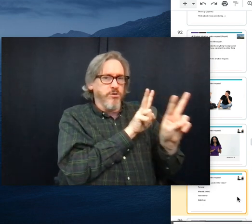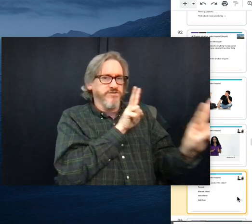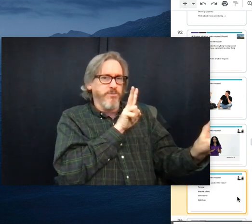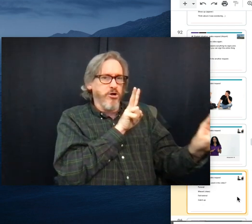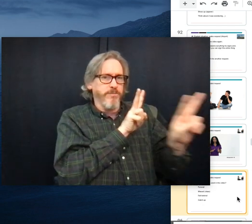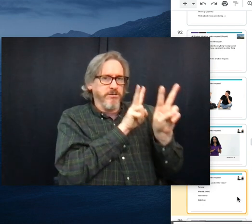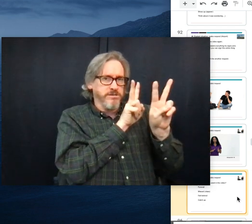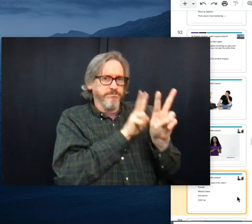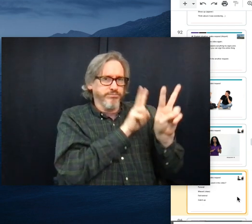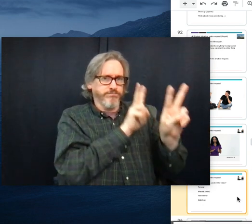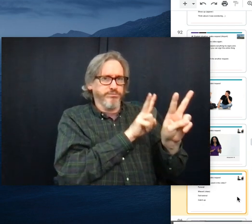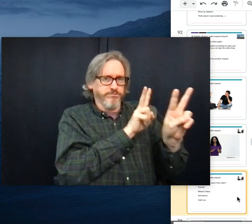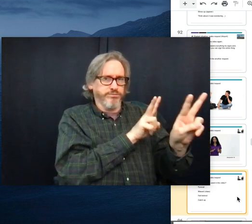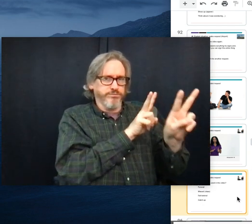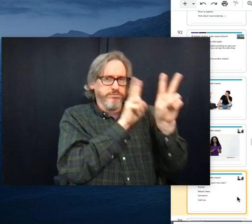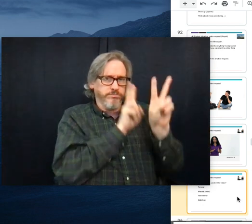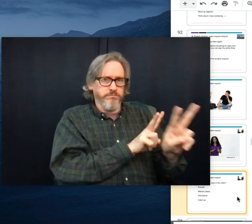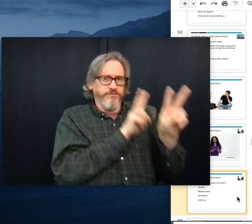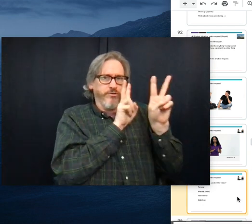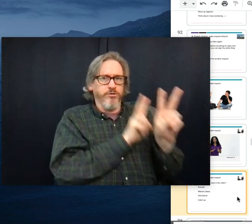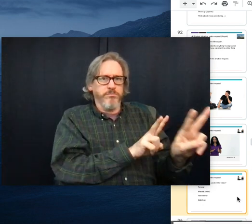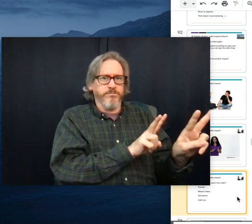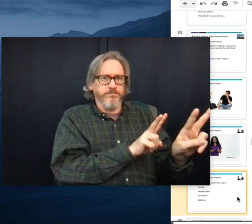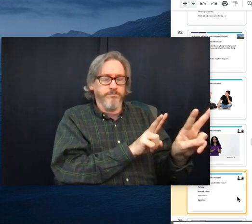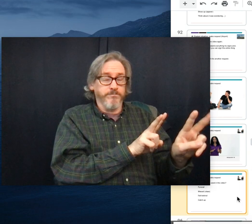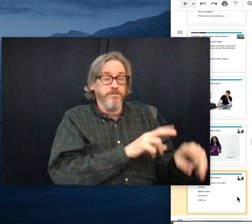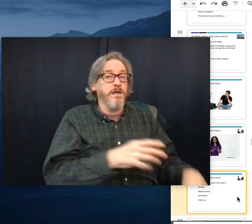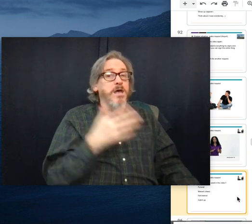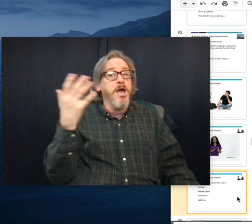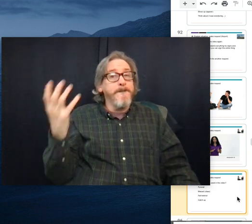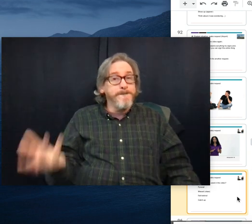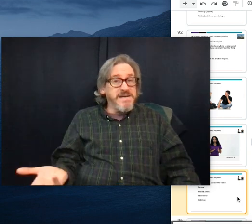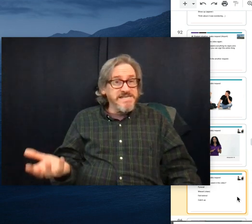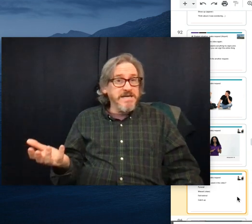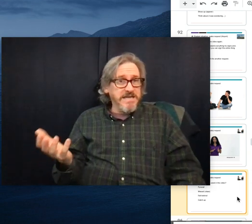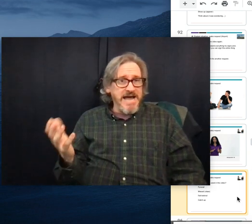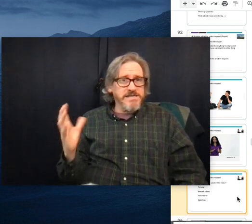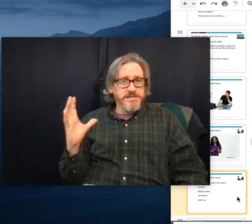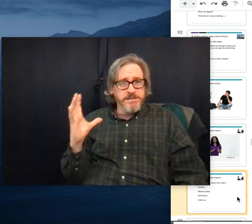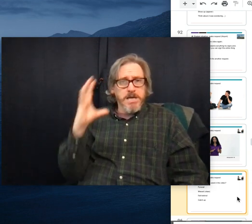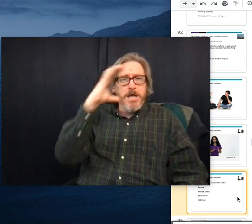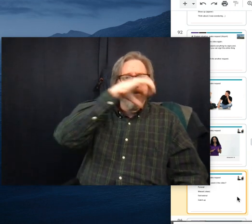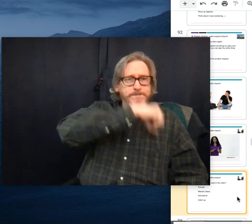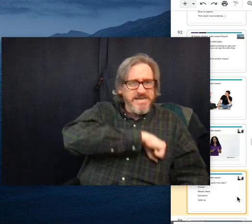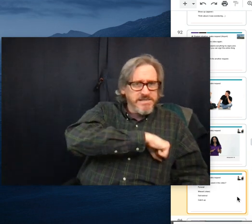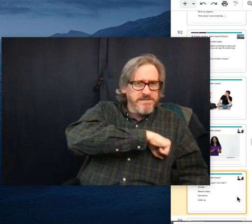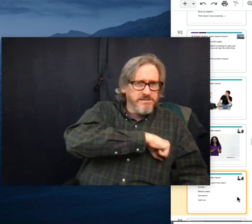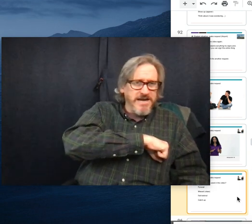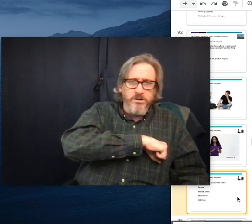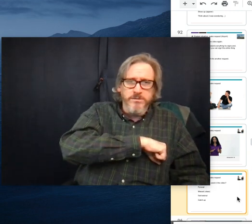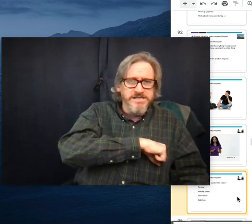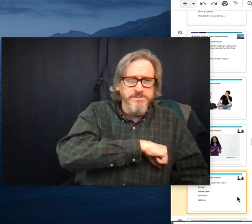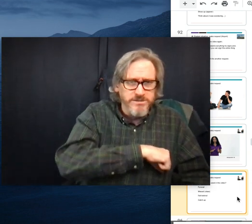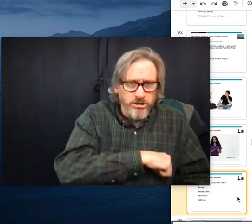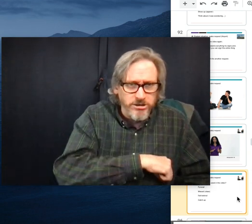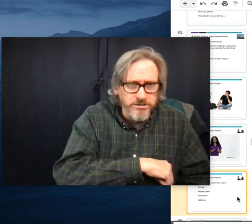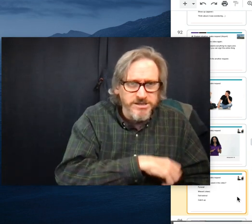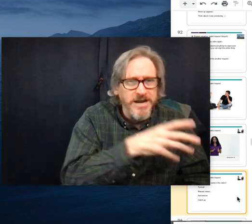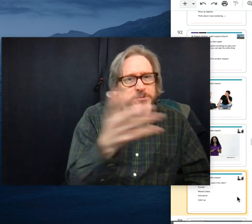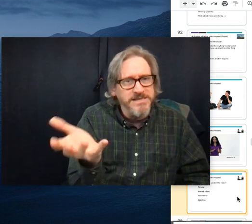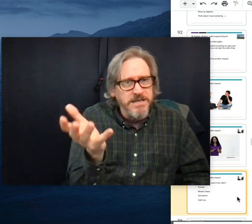and airplane are actually the same. You're going to do this. This is the I love you sign, right? But it looks like a plane. So just 2 taps like